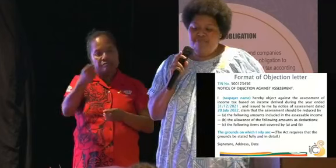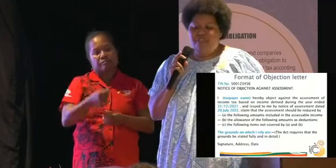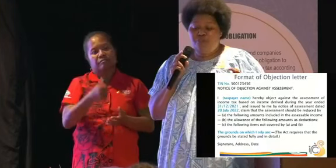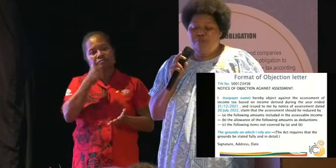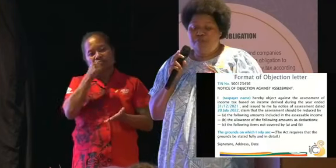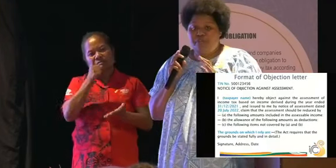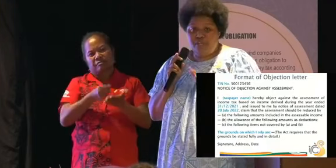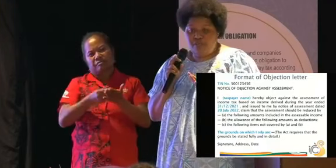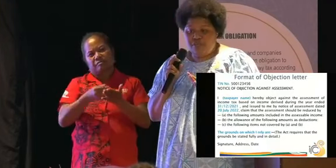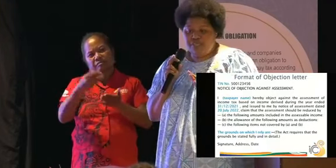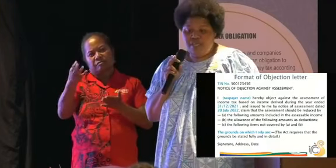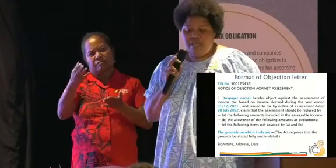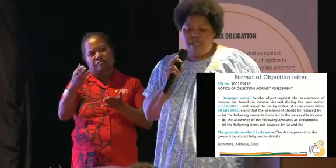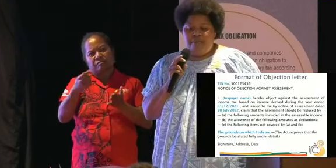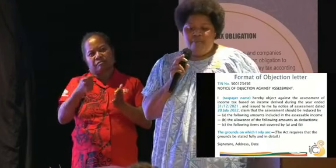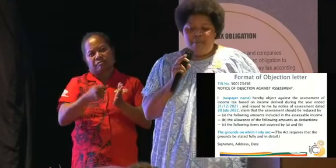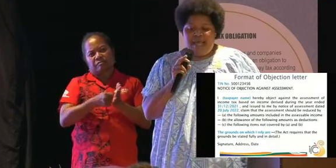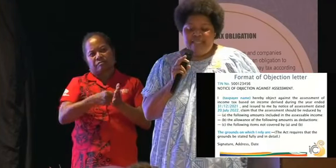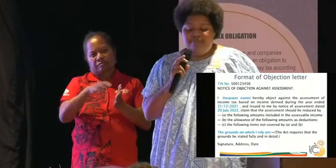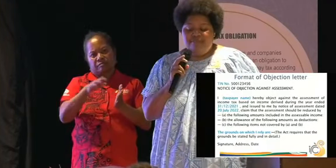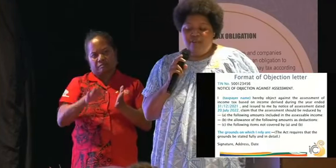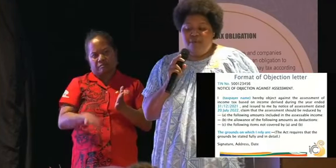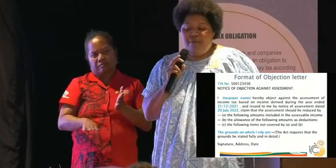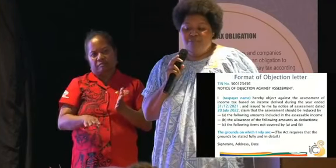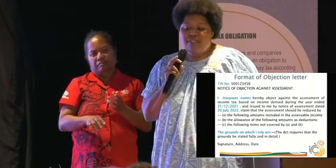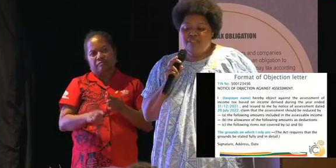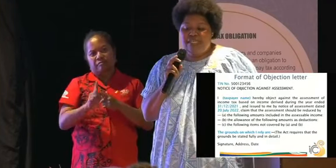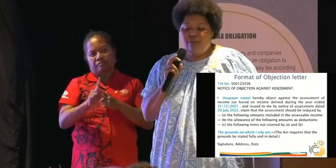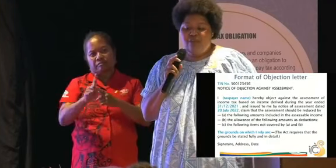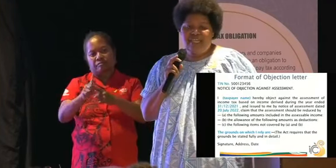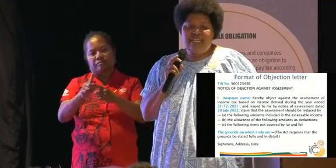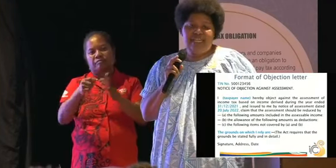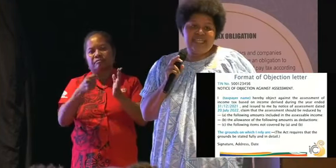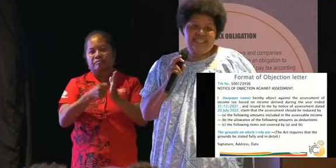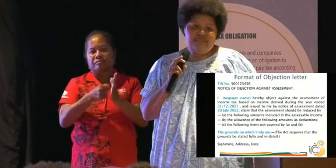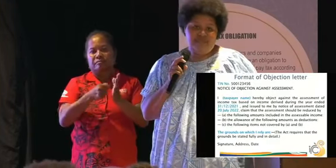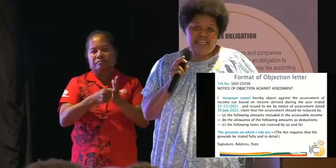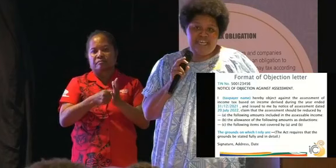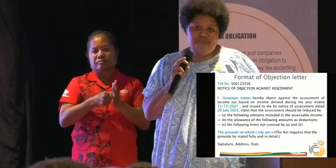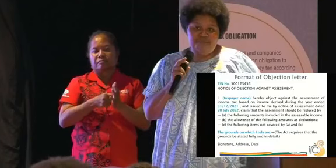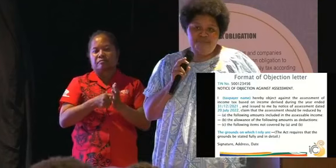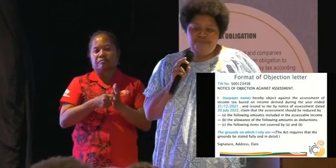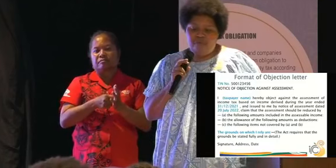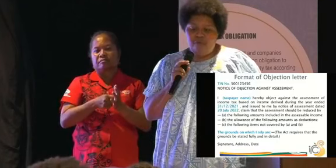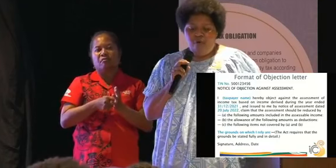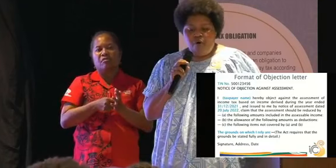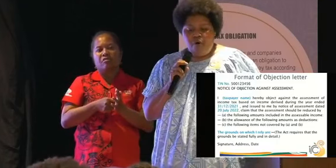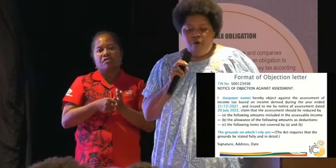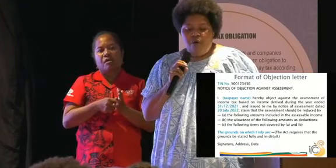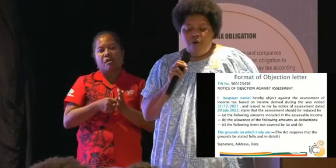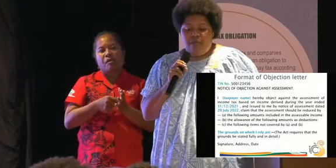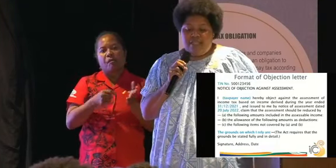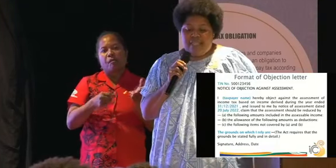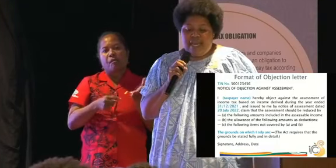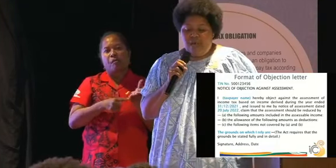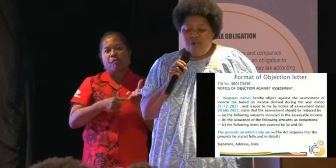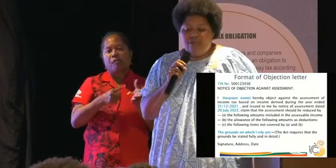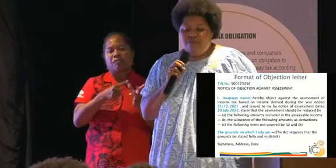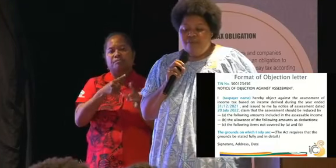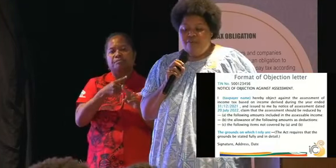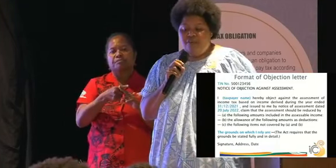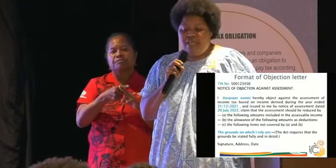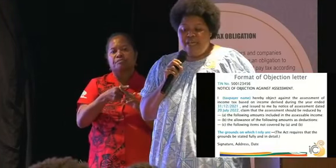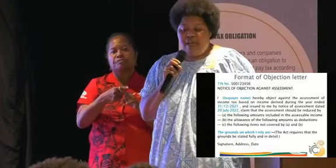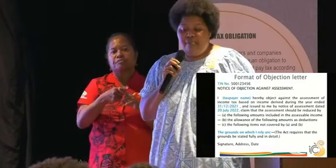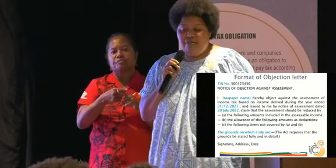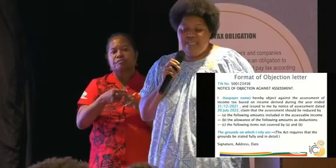the assessment should be reduced by the following amounts included in the assessable income, or the allowance